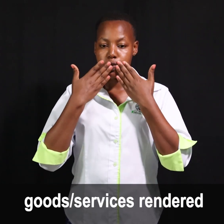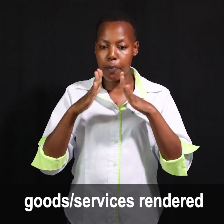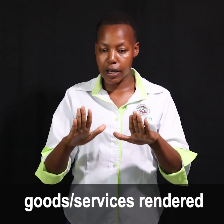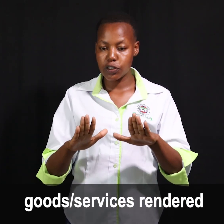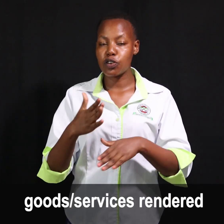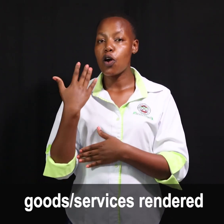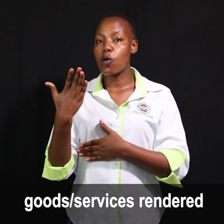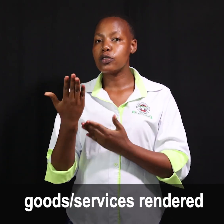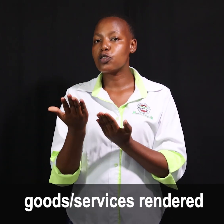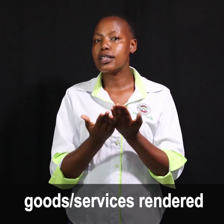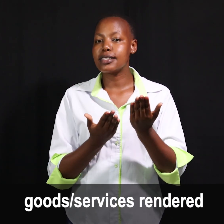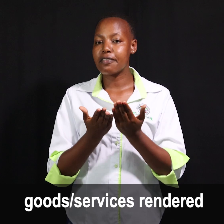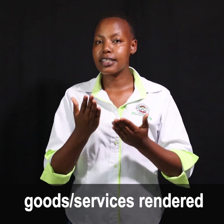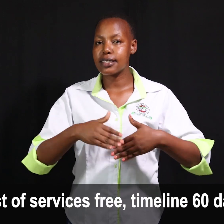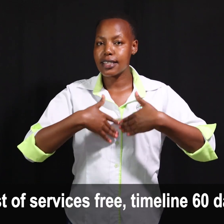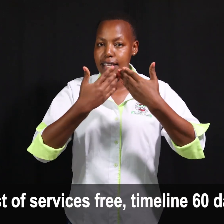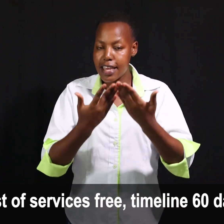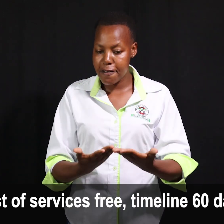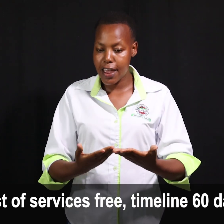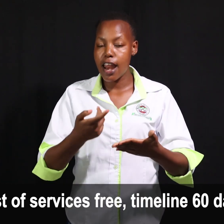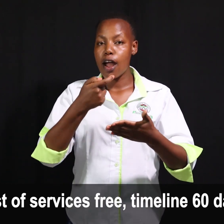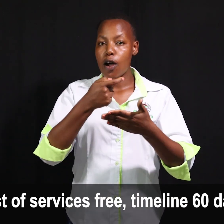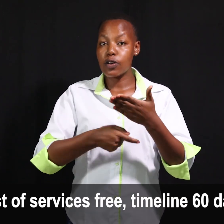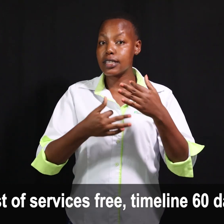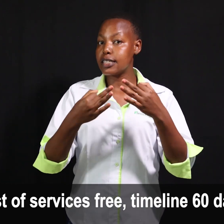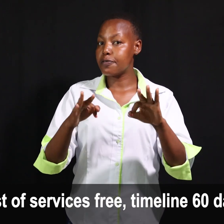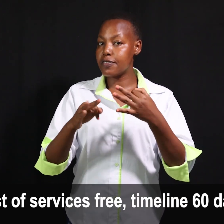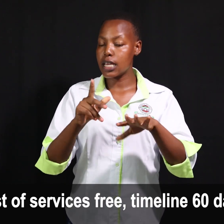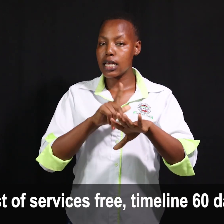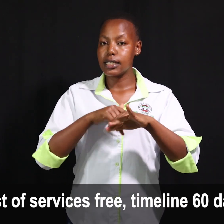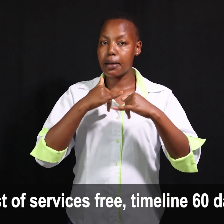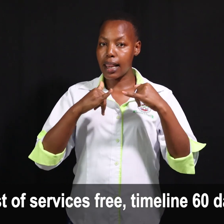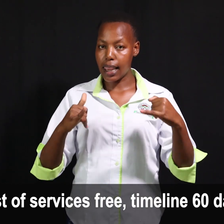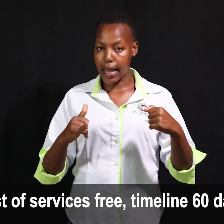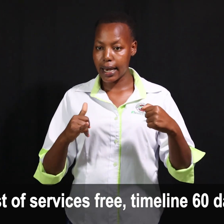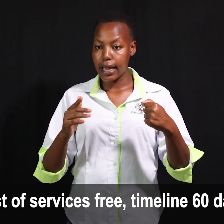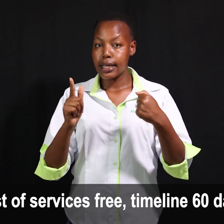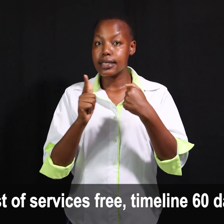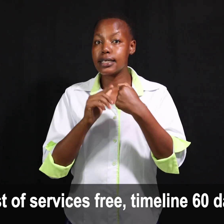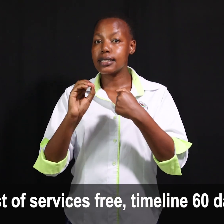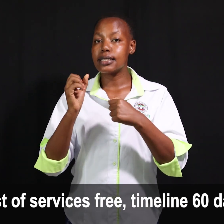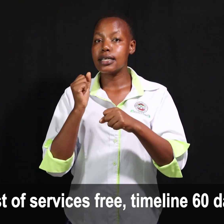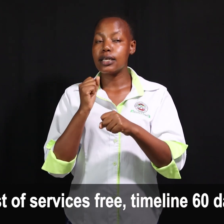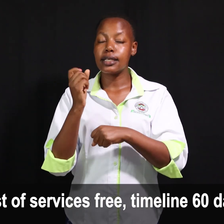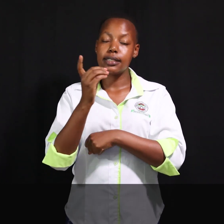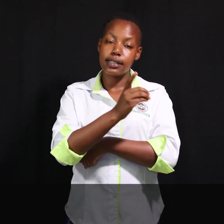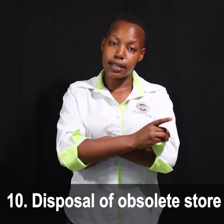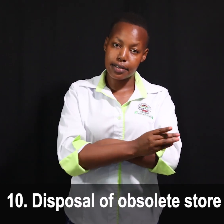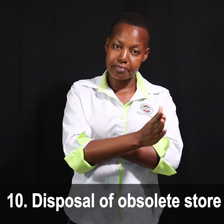goods or services rendered. Cost of service is free. Timeline 60 days. 10.